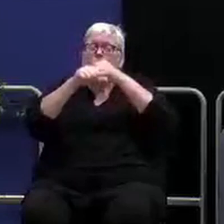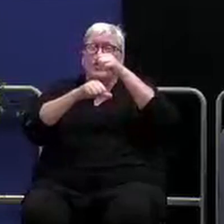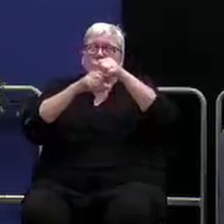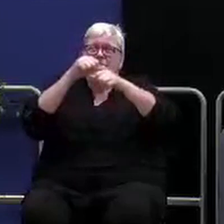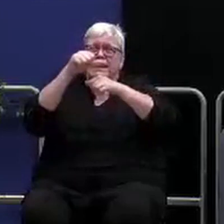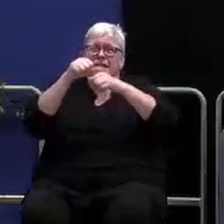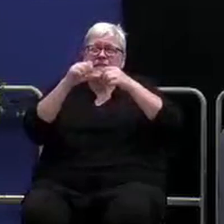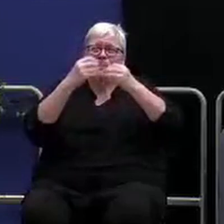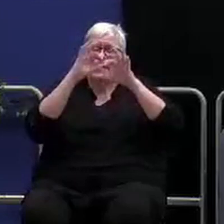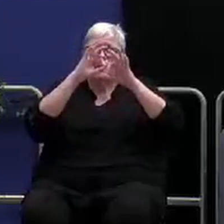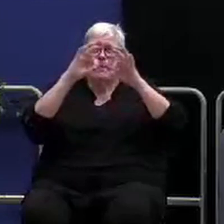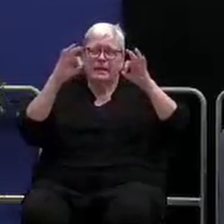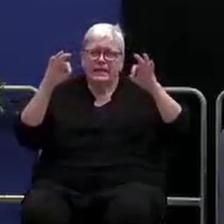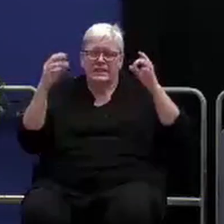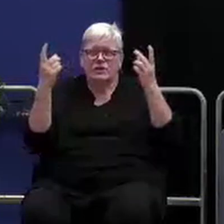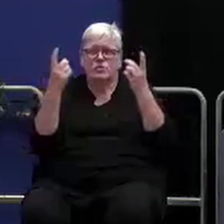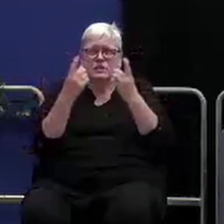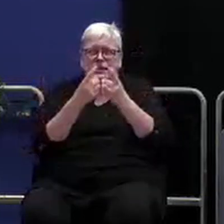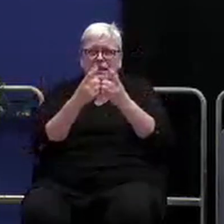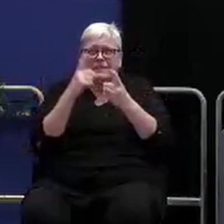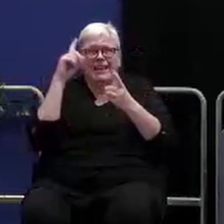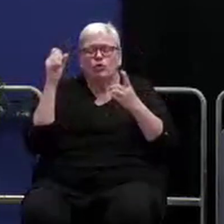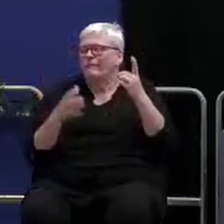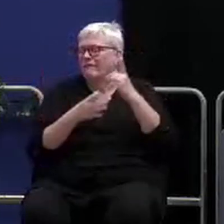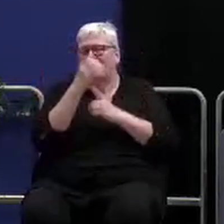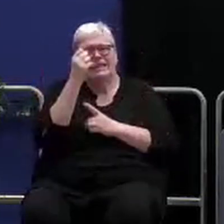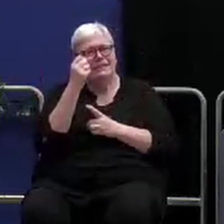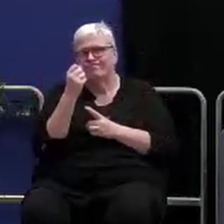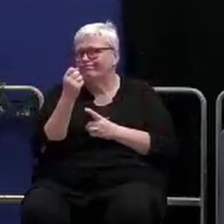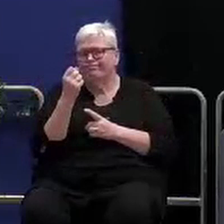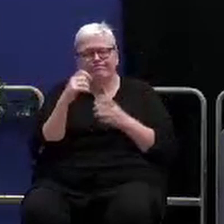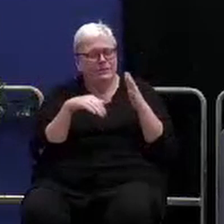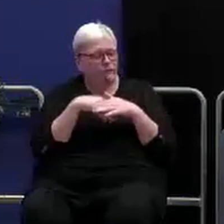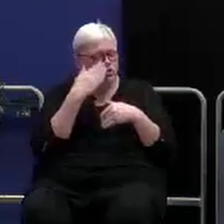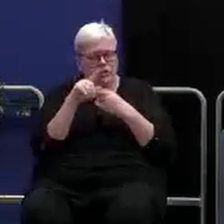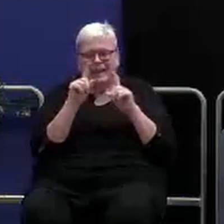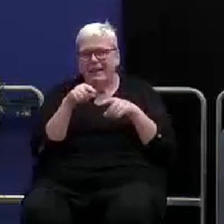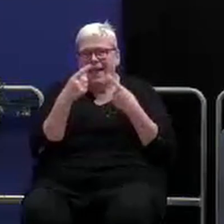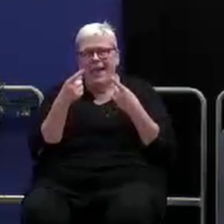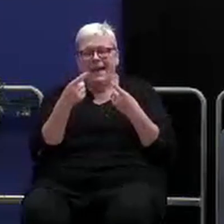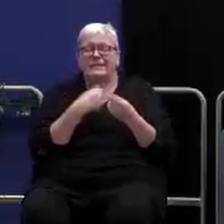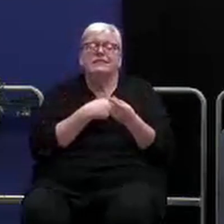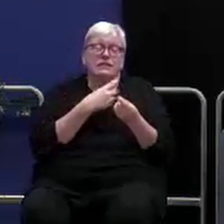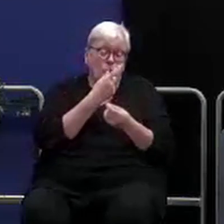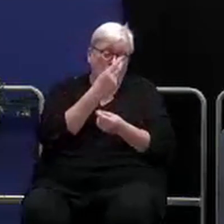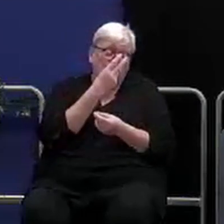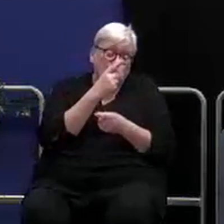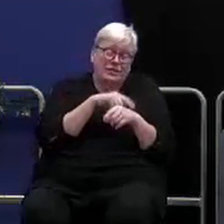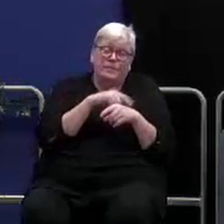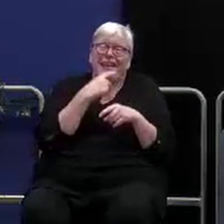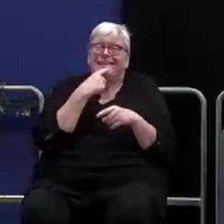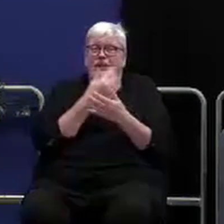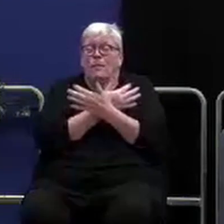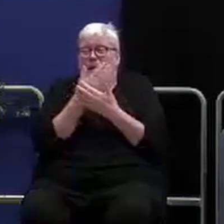that I wouldn't be able to find out. There are a couple times where I will tell multiple versions of a story because